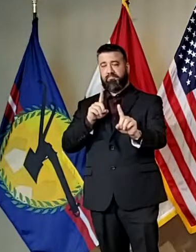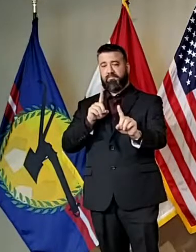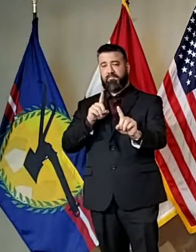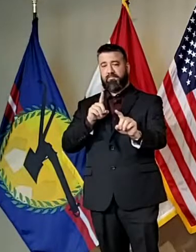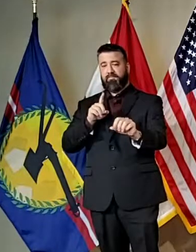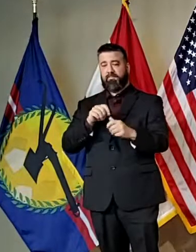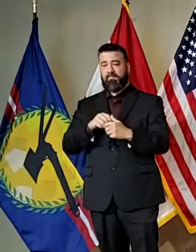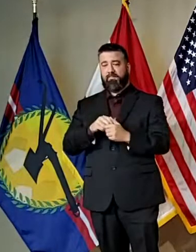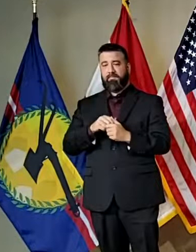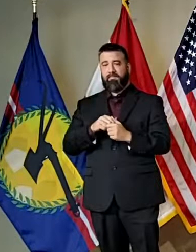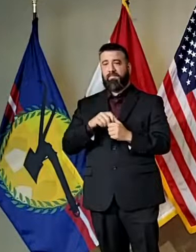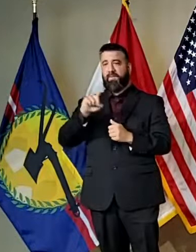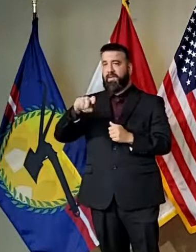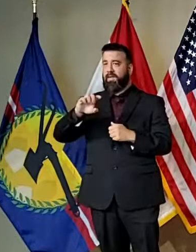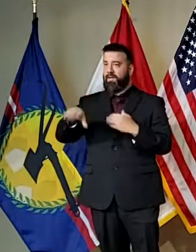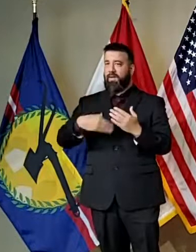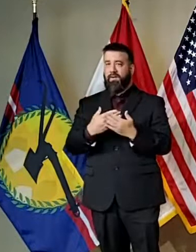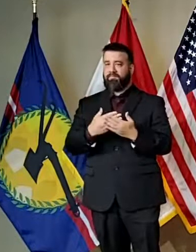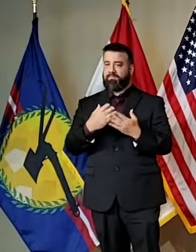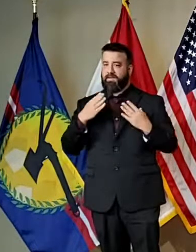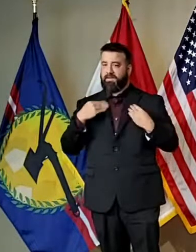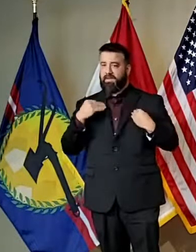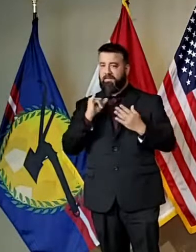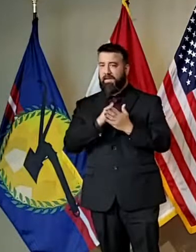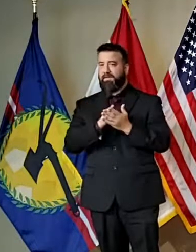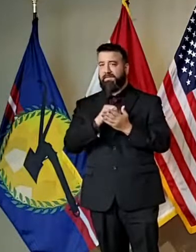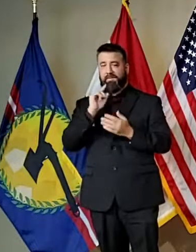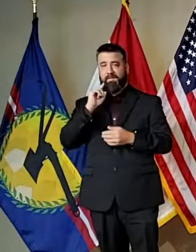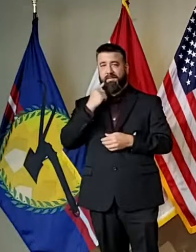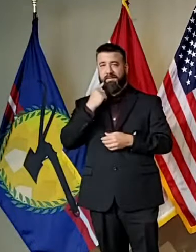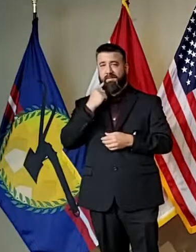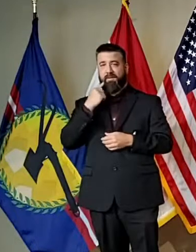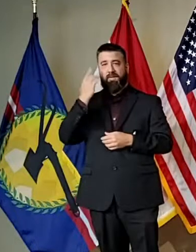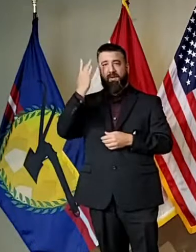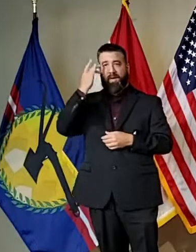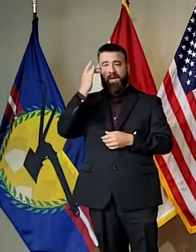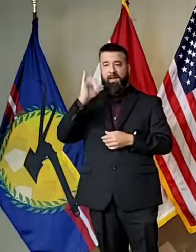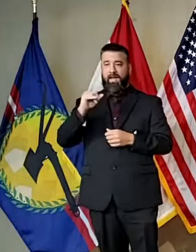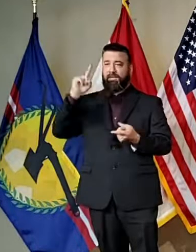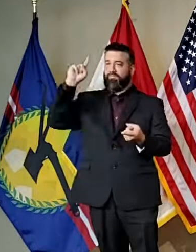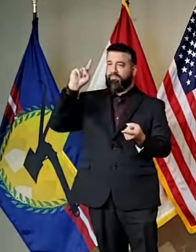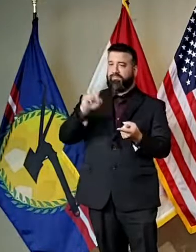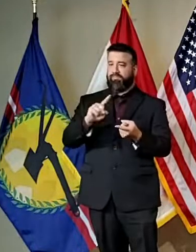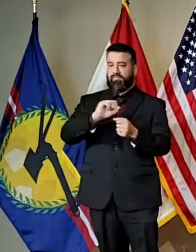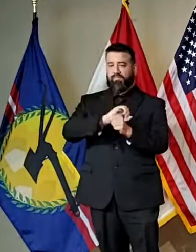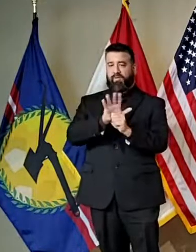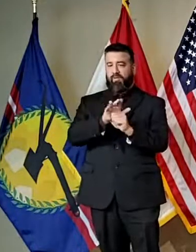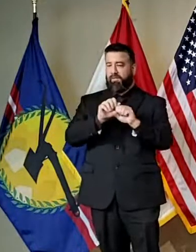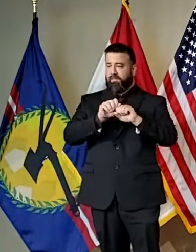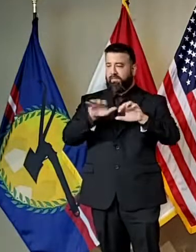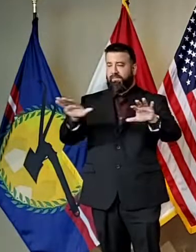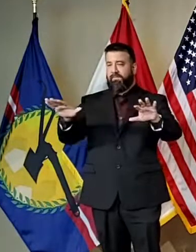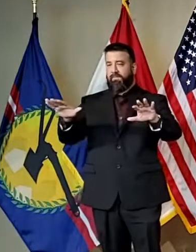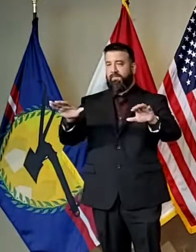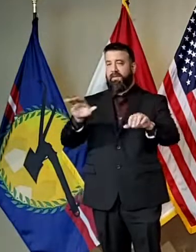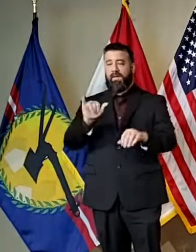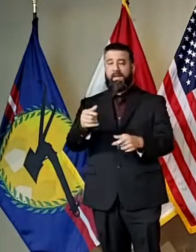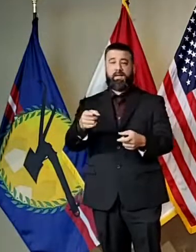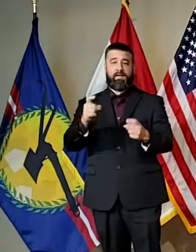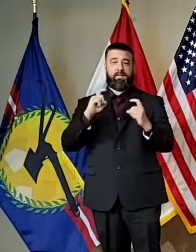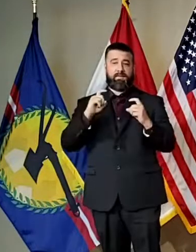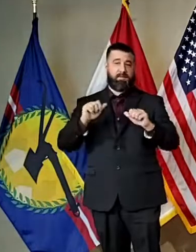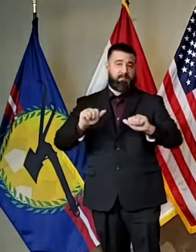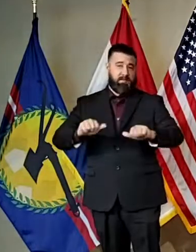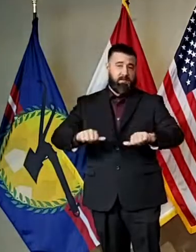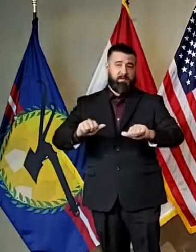need to all take them very seriously, because that's what decreases the spread of COVID in our community and gives us the ability